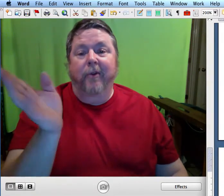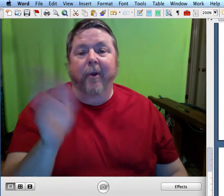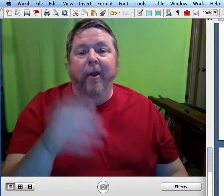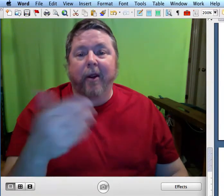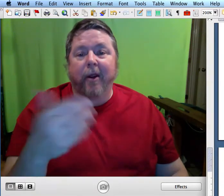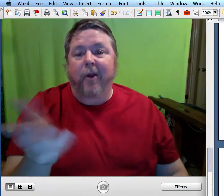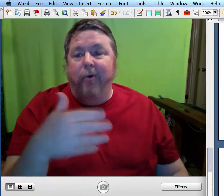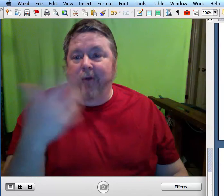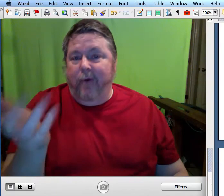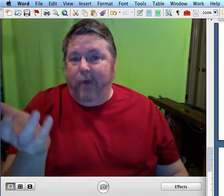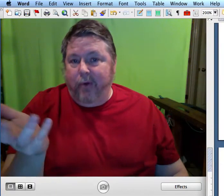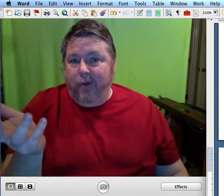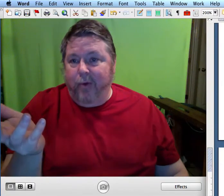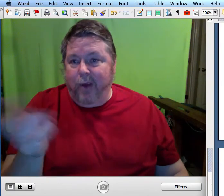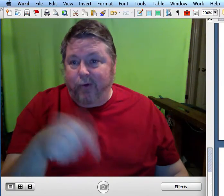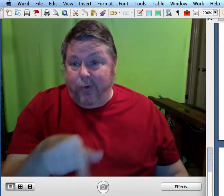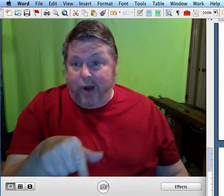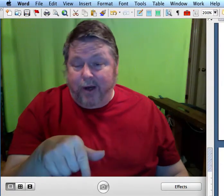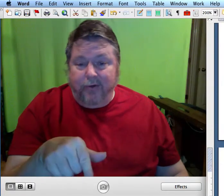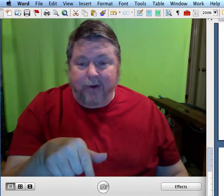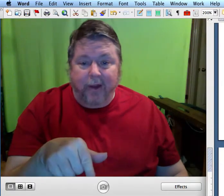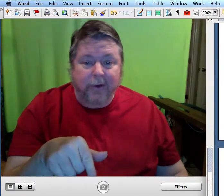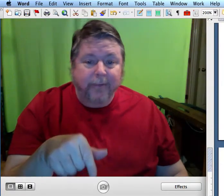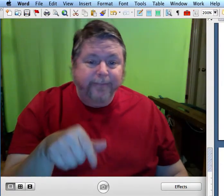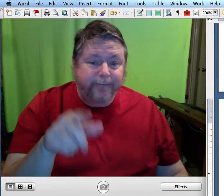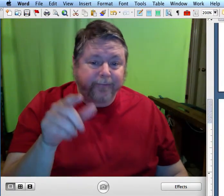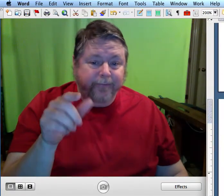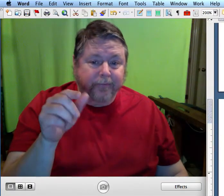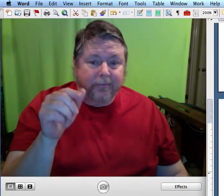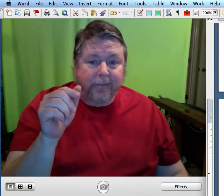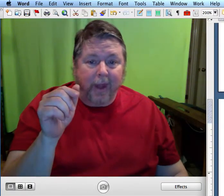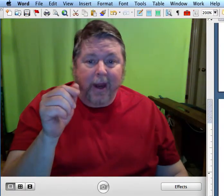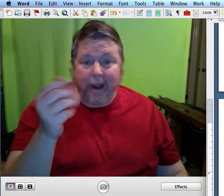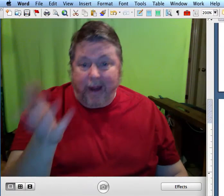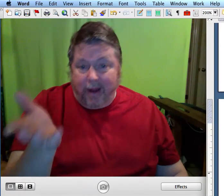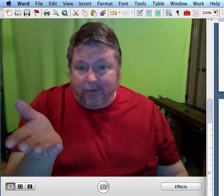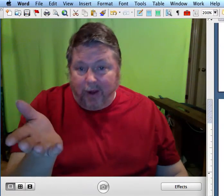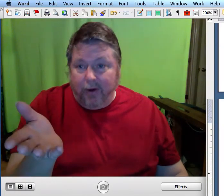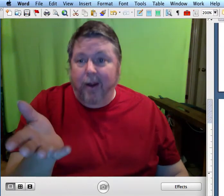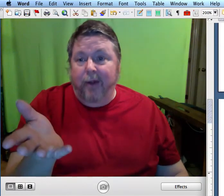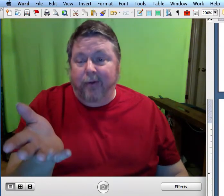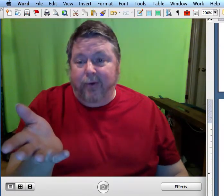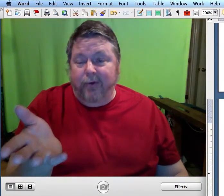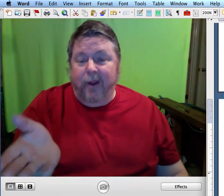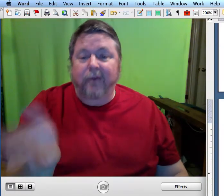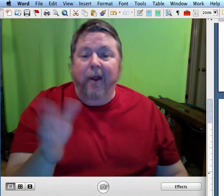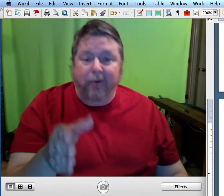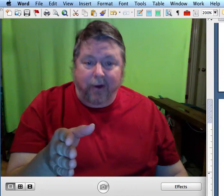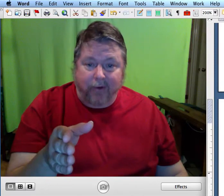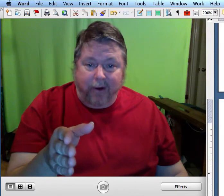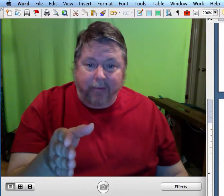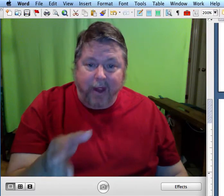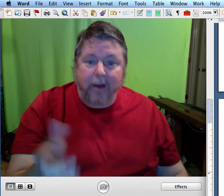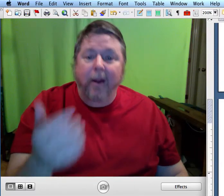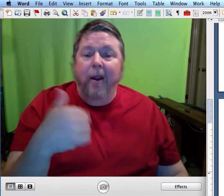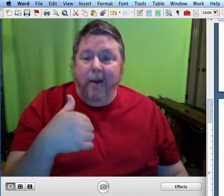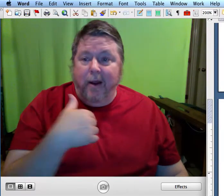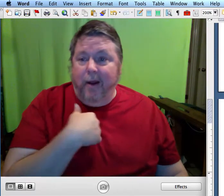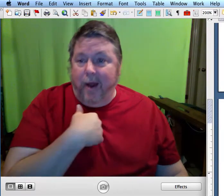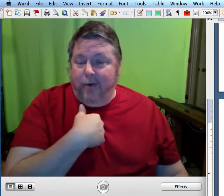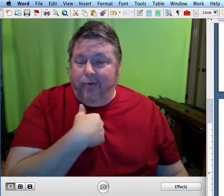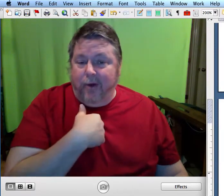language. So if I were going the other way, which we're not in this class, and I had ASL as a source text, I transcribe that,